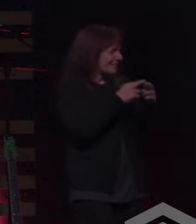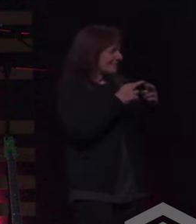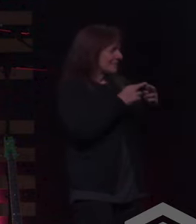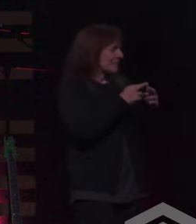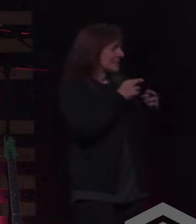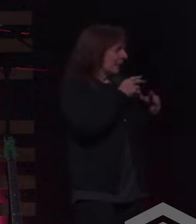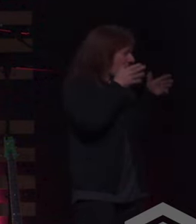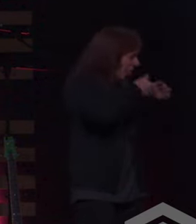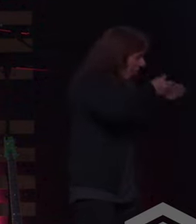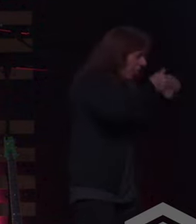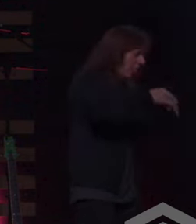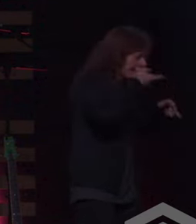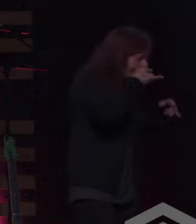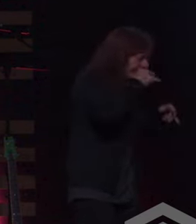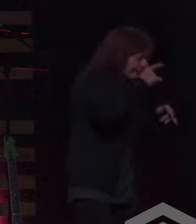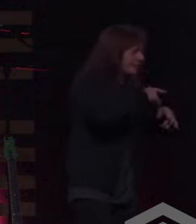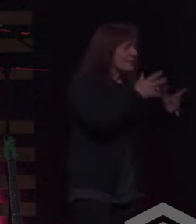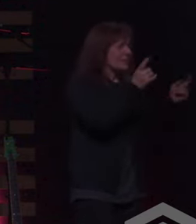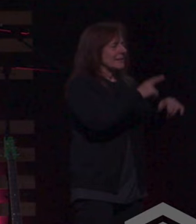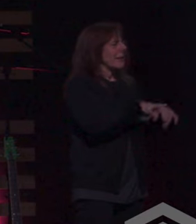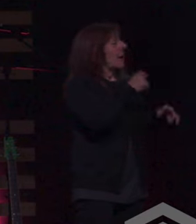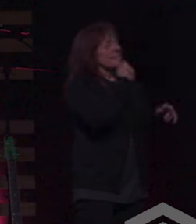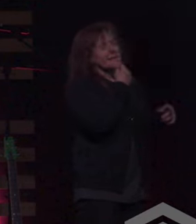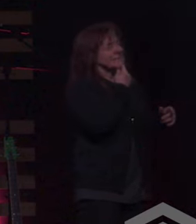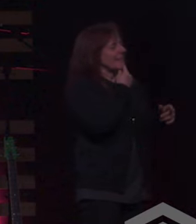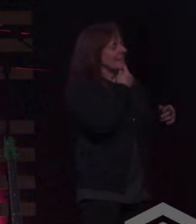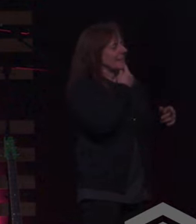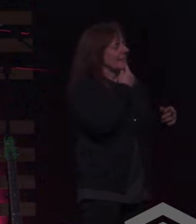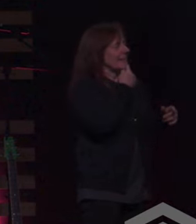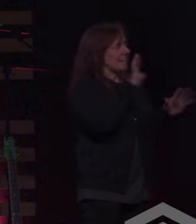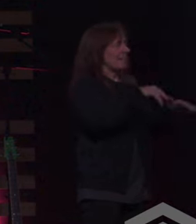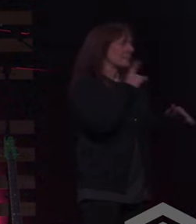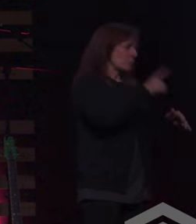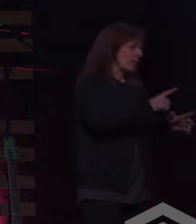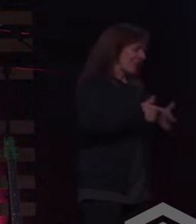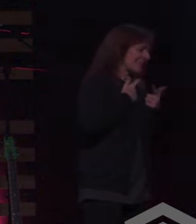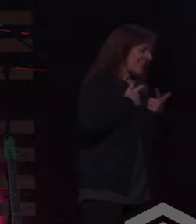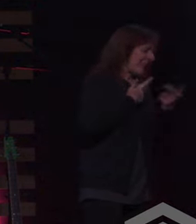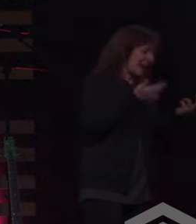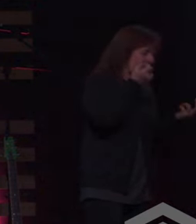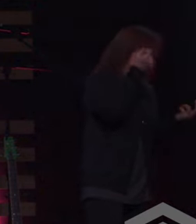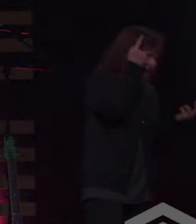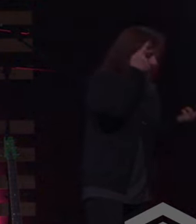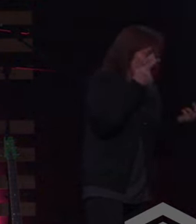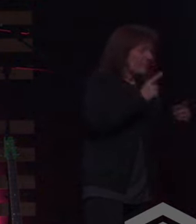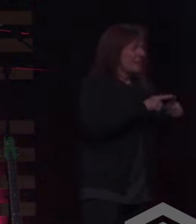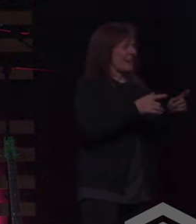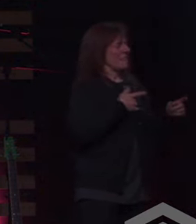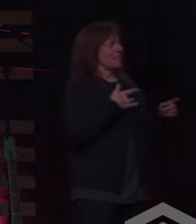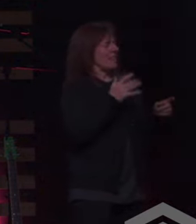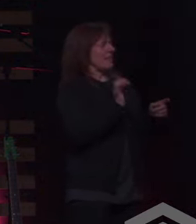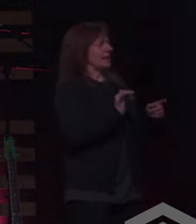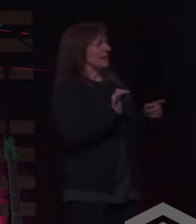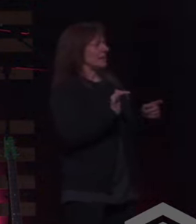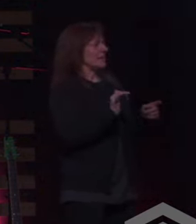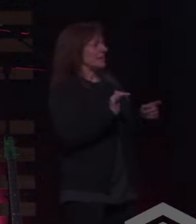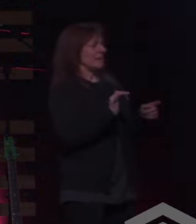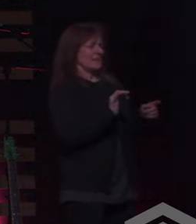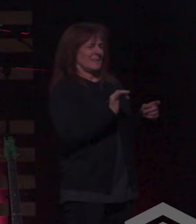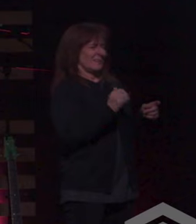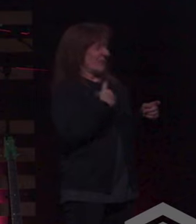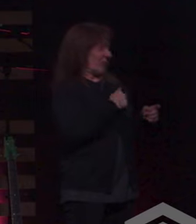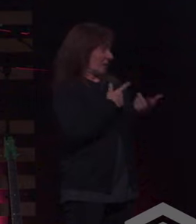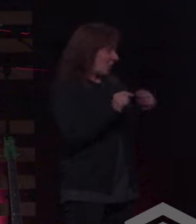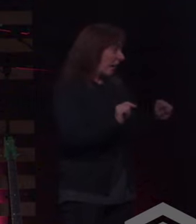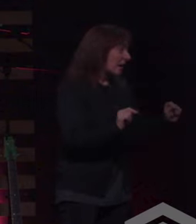out a little bit better. Now, I'm not saying that things aren't real and that you're not going to battle things, but I feel like, are we even